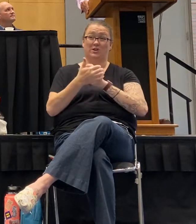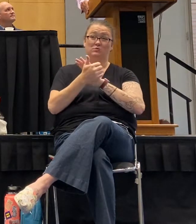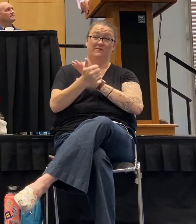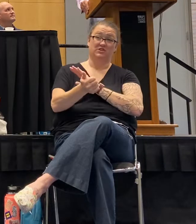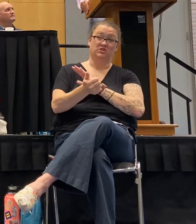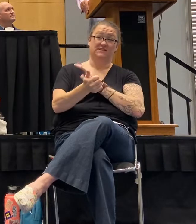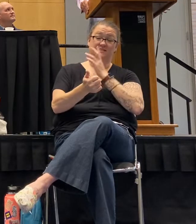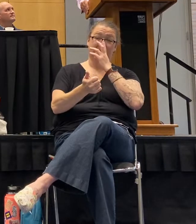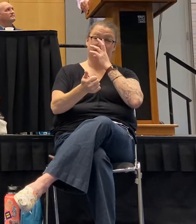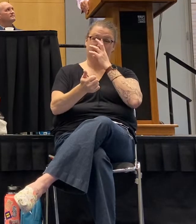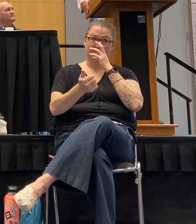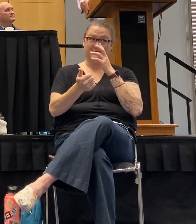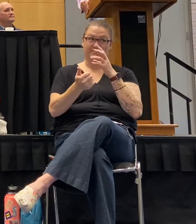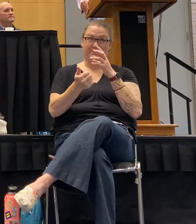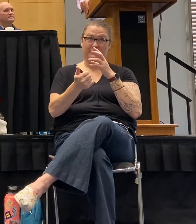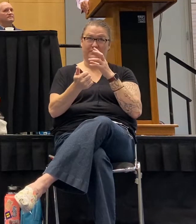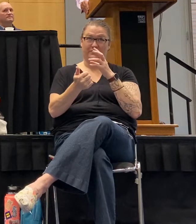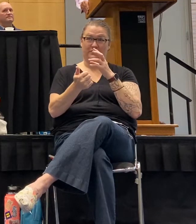proficiency